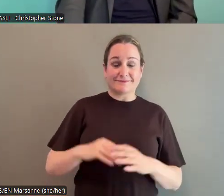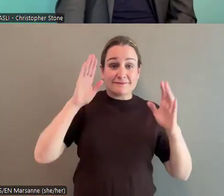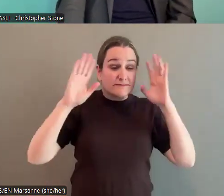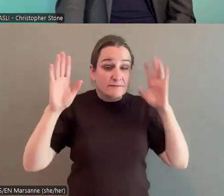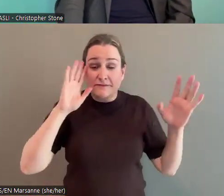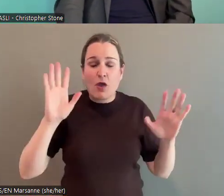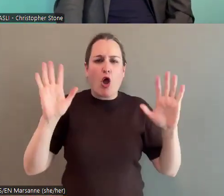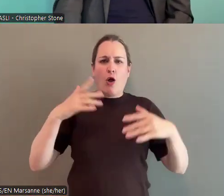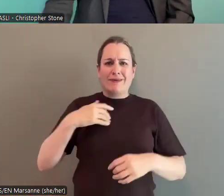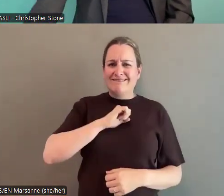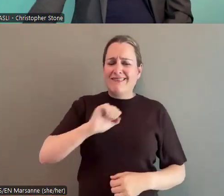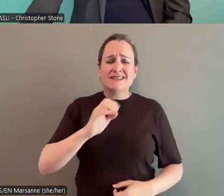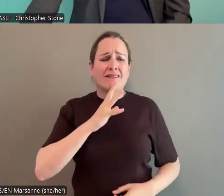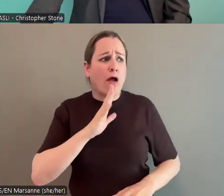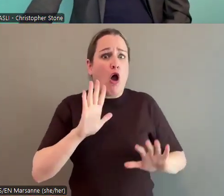Sorry. Hi, everyone.